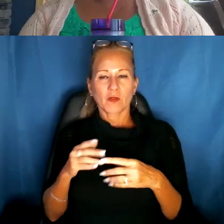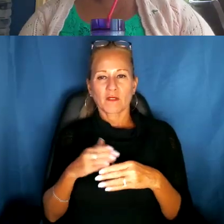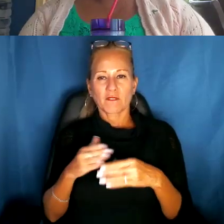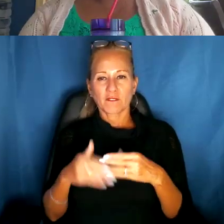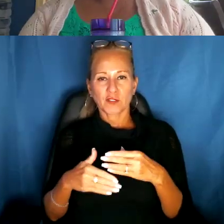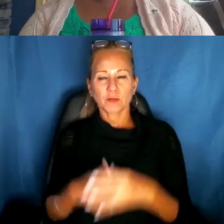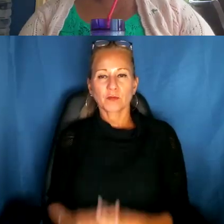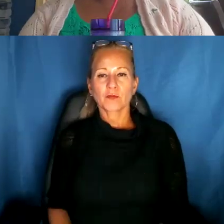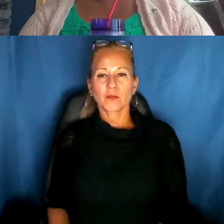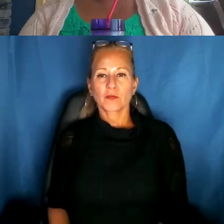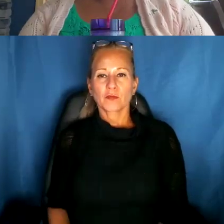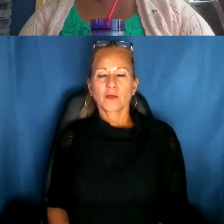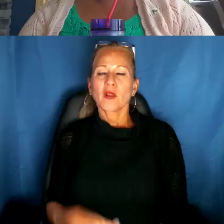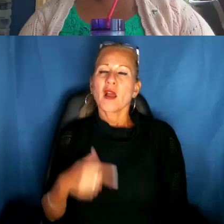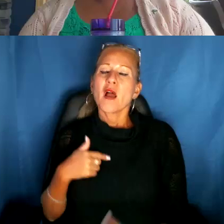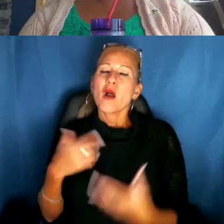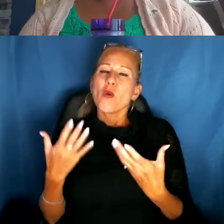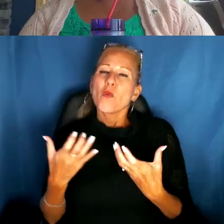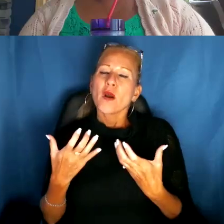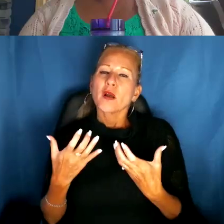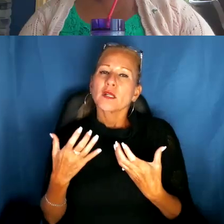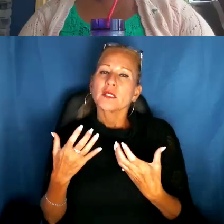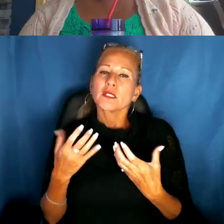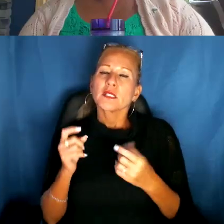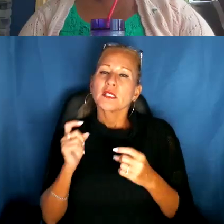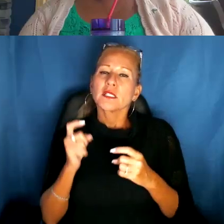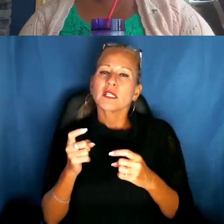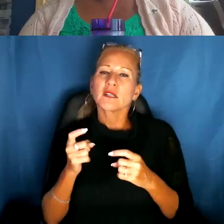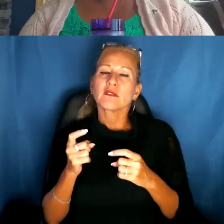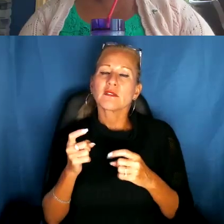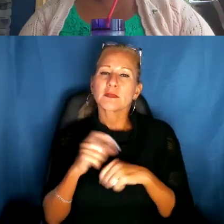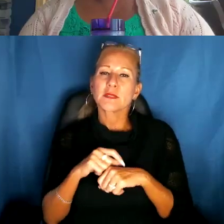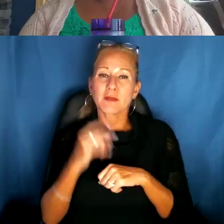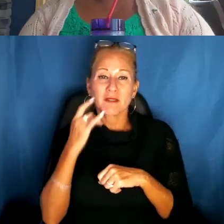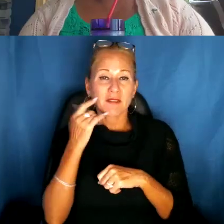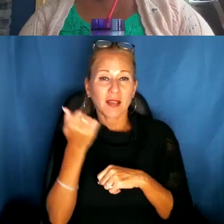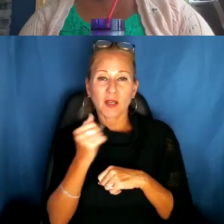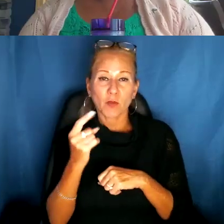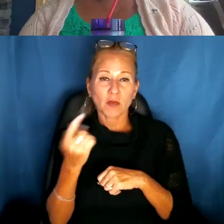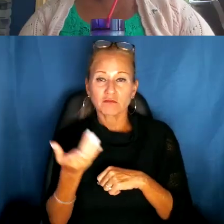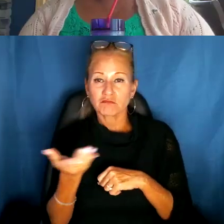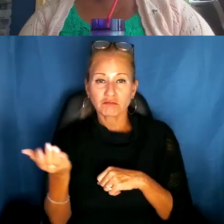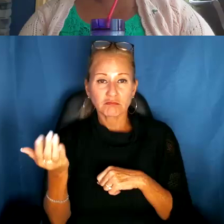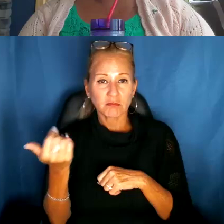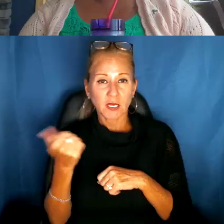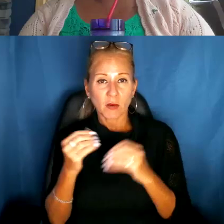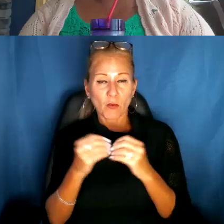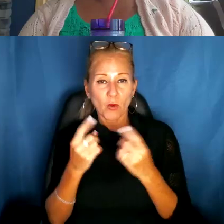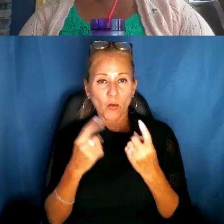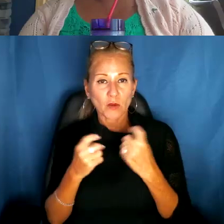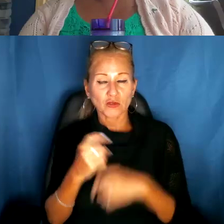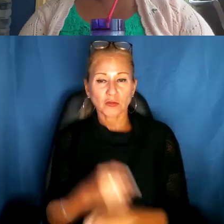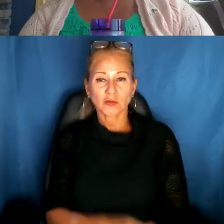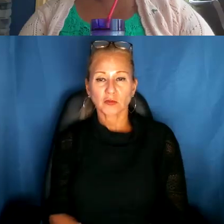But I did just want to give just a little bit space, if anyone has any other questions,